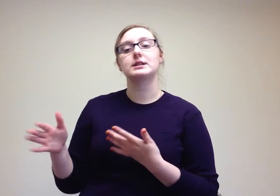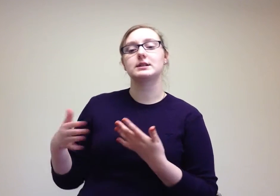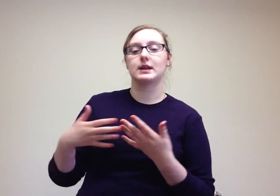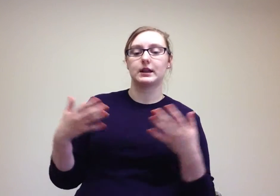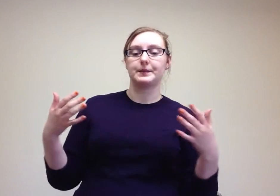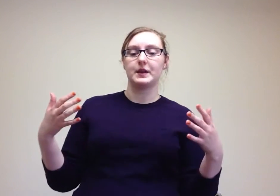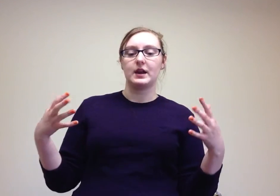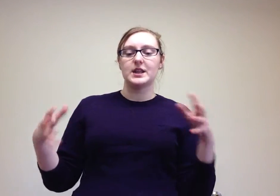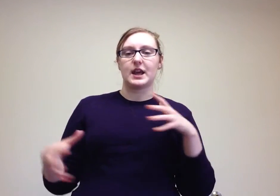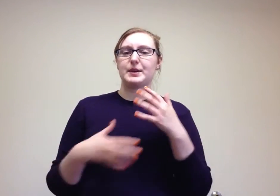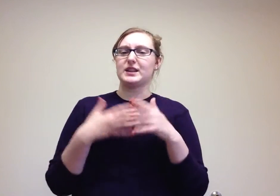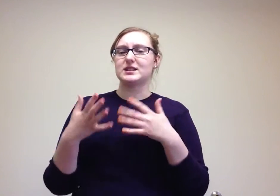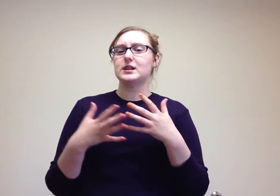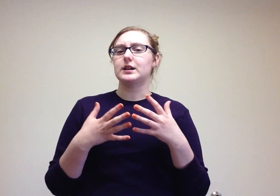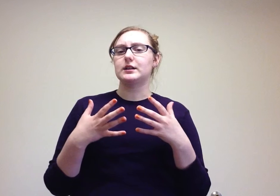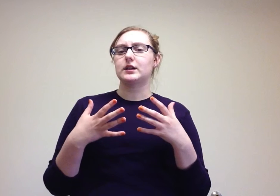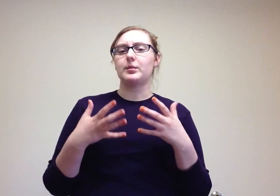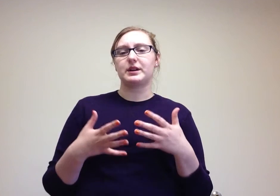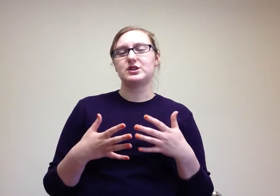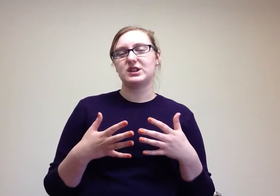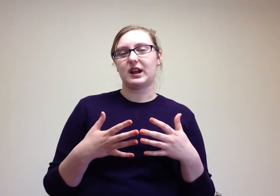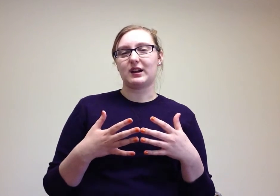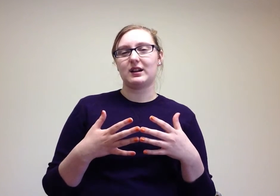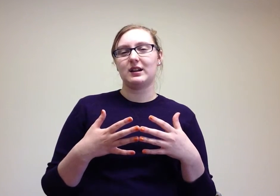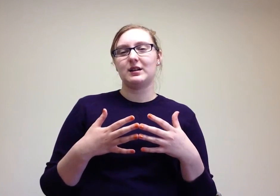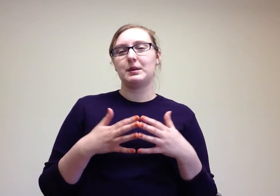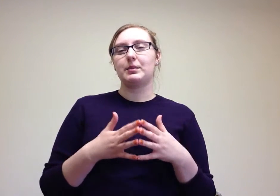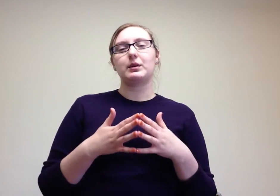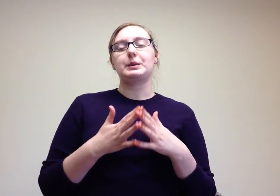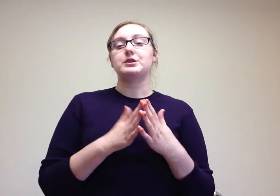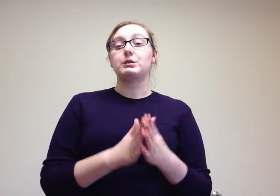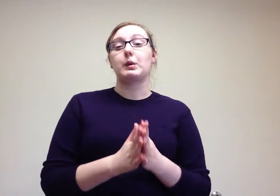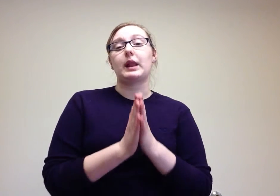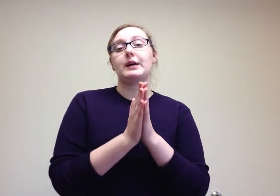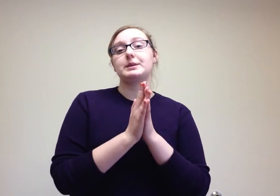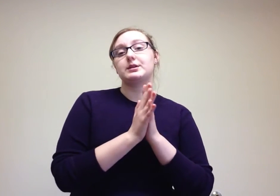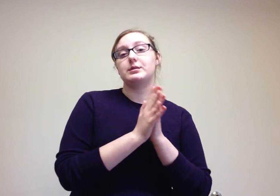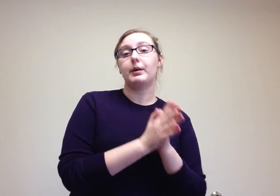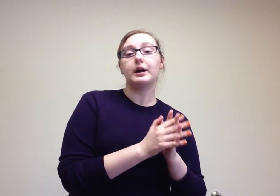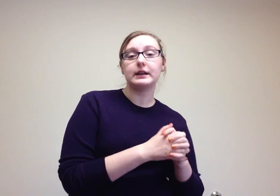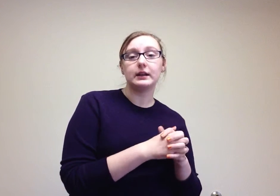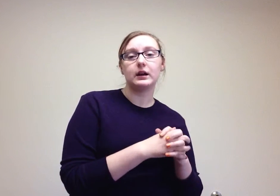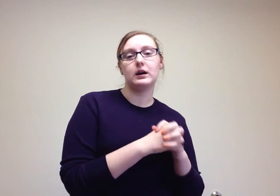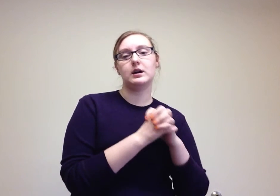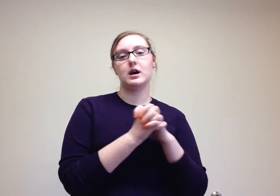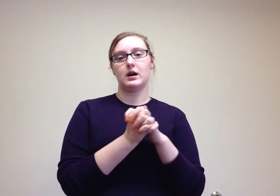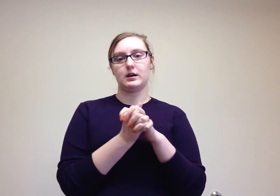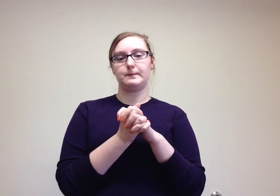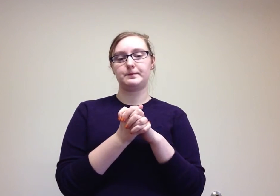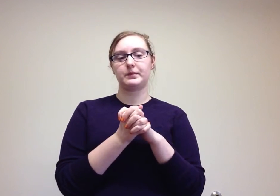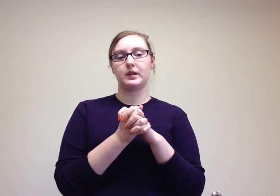hallucinogens that make this combination that people aren't really sure what will happen to the body.